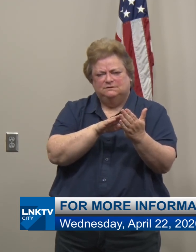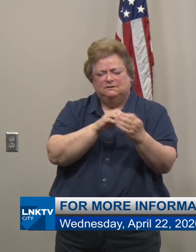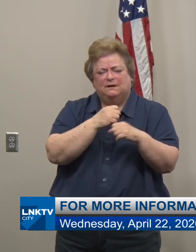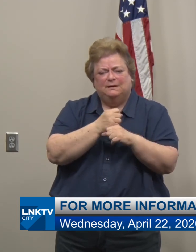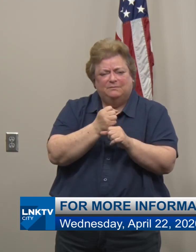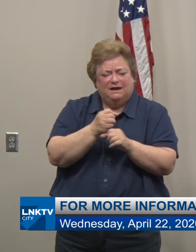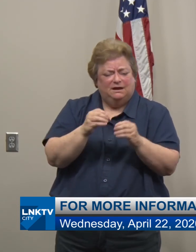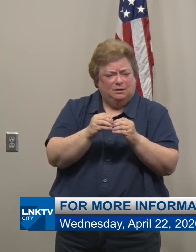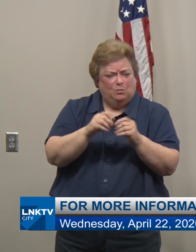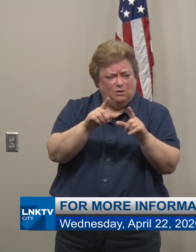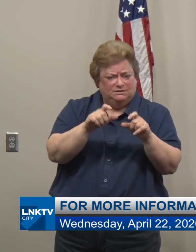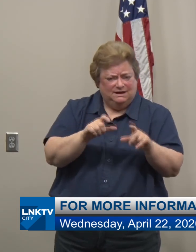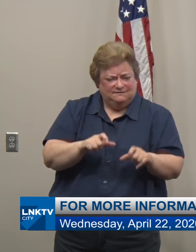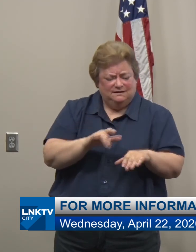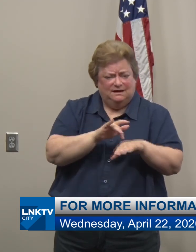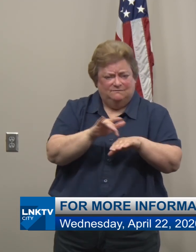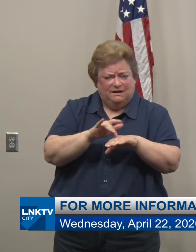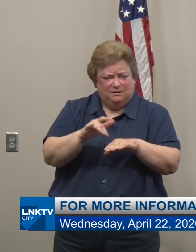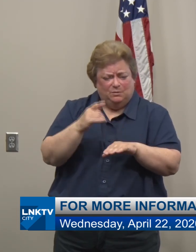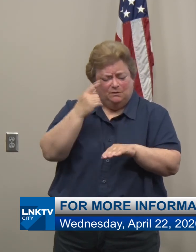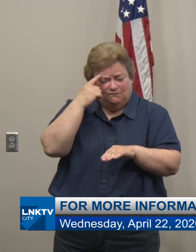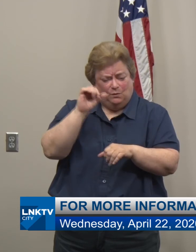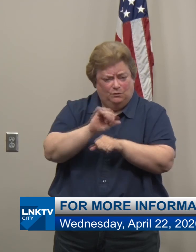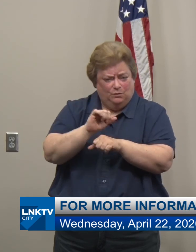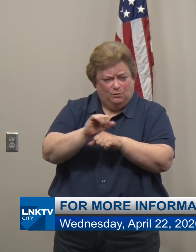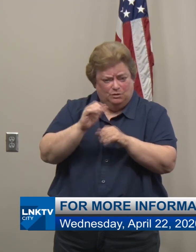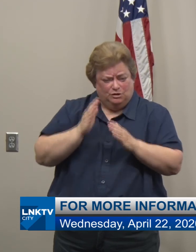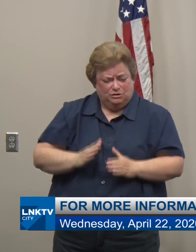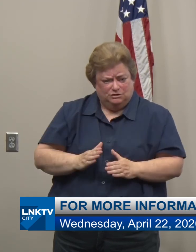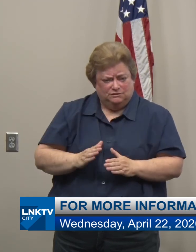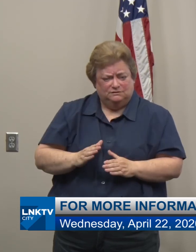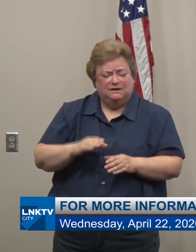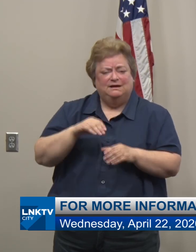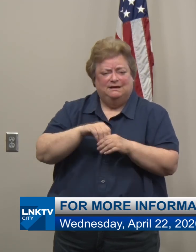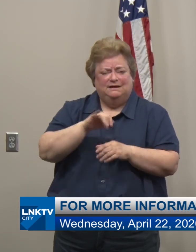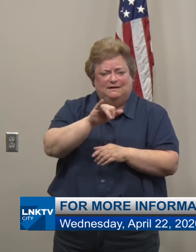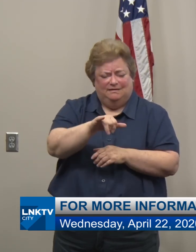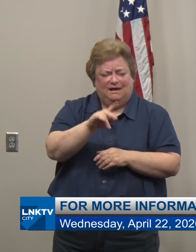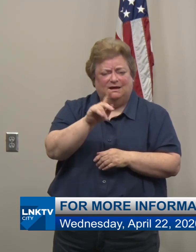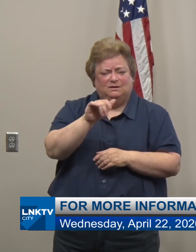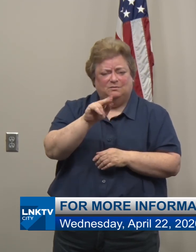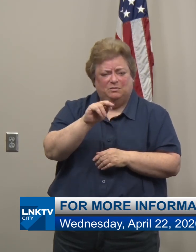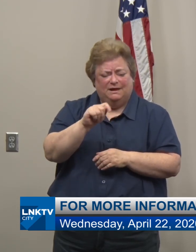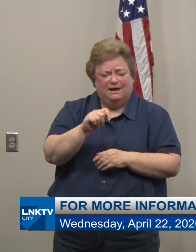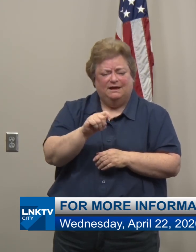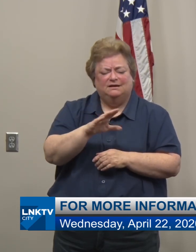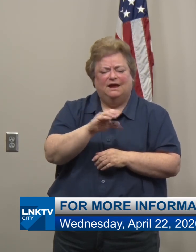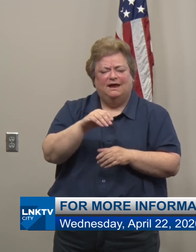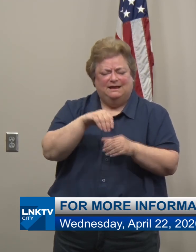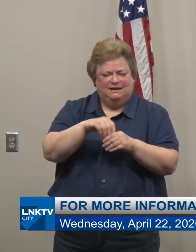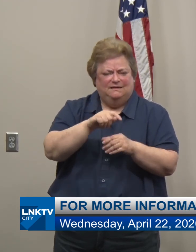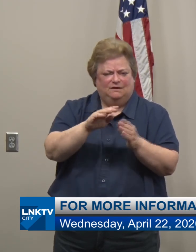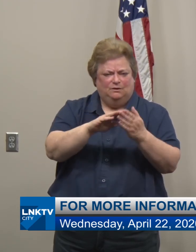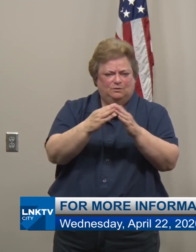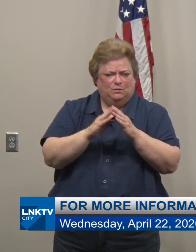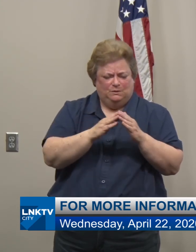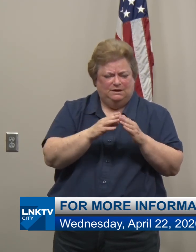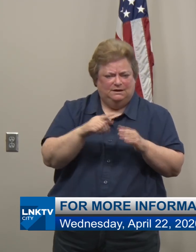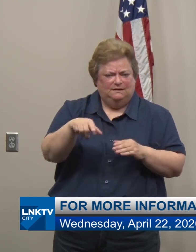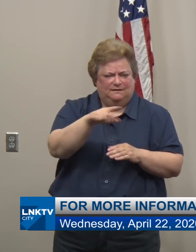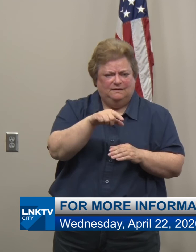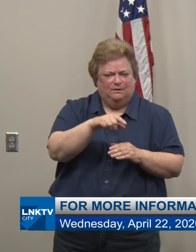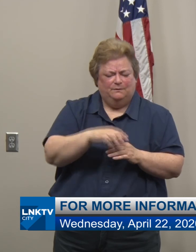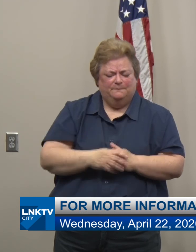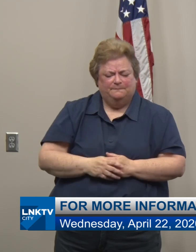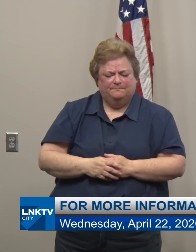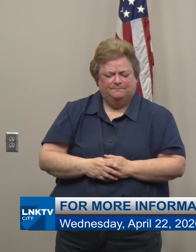making more testing available to the workers in the plant and in the community there.